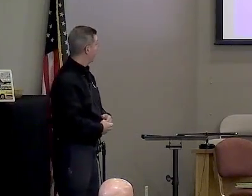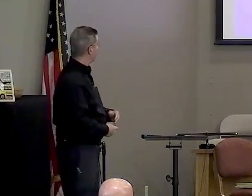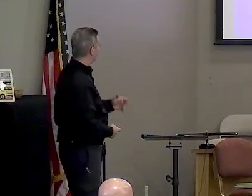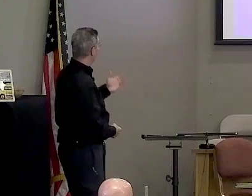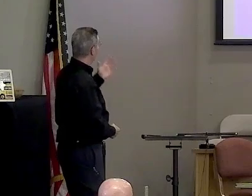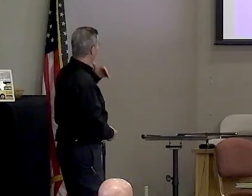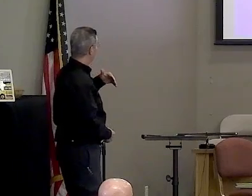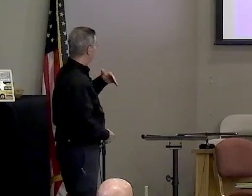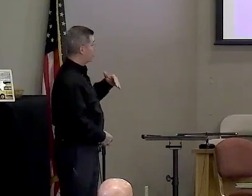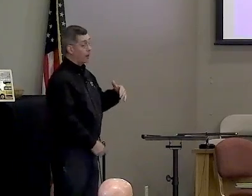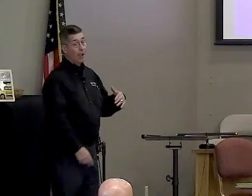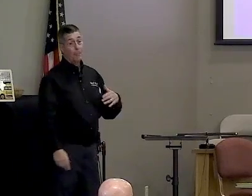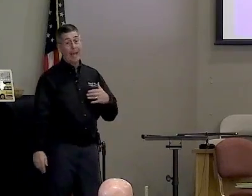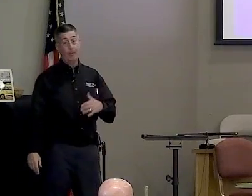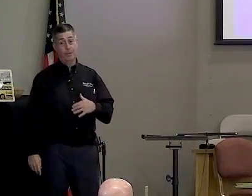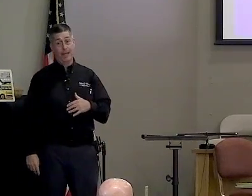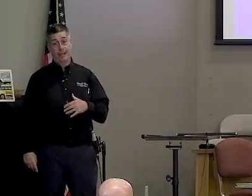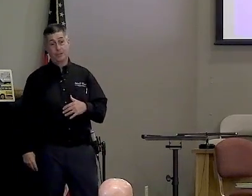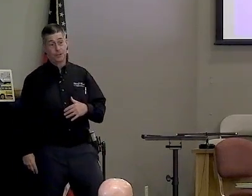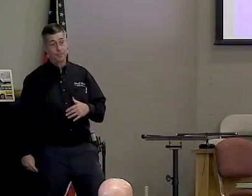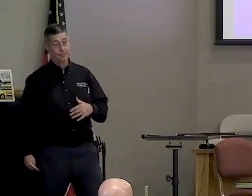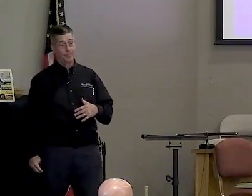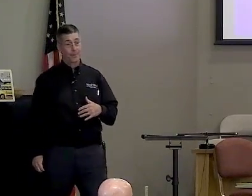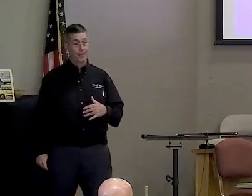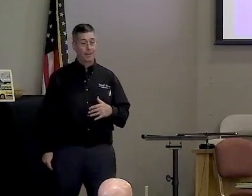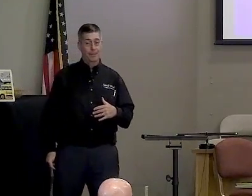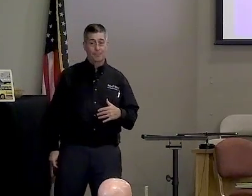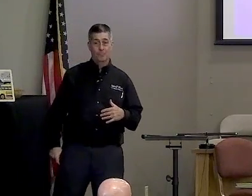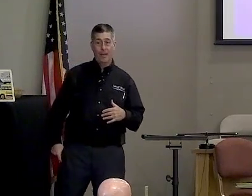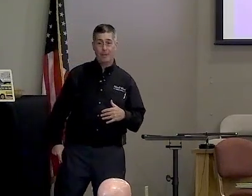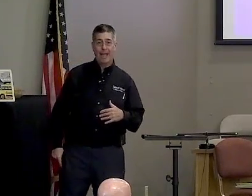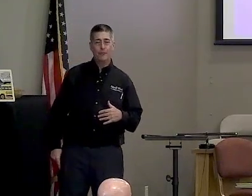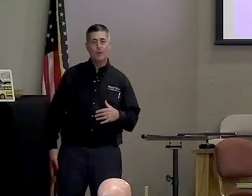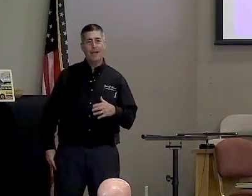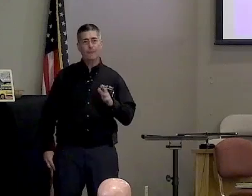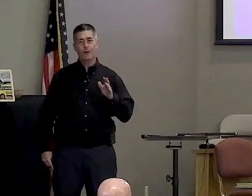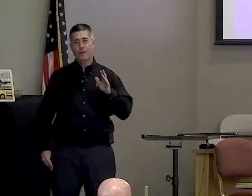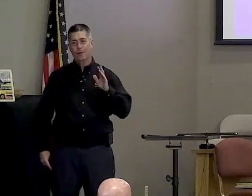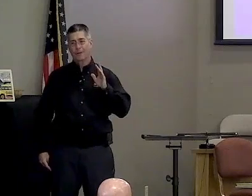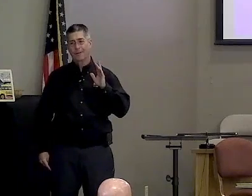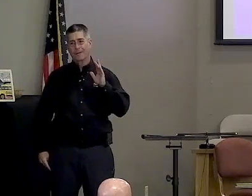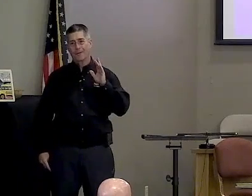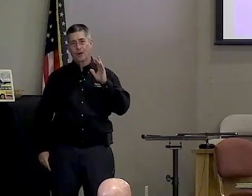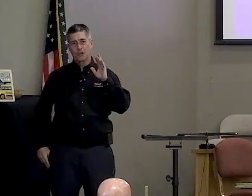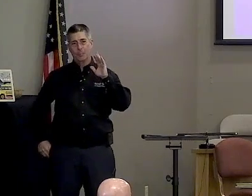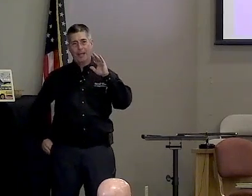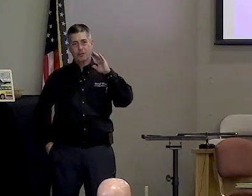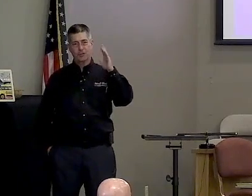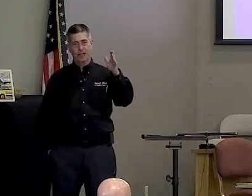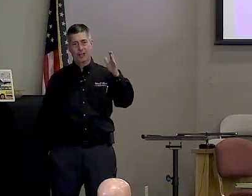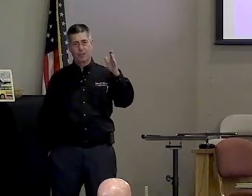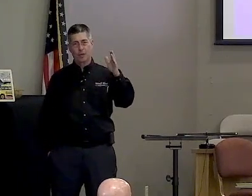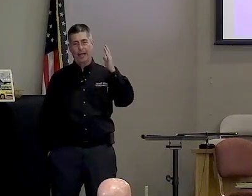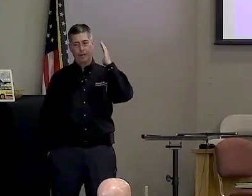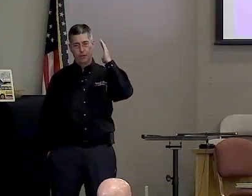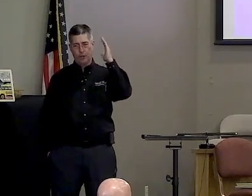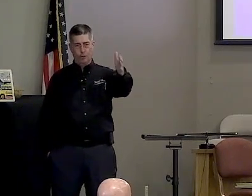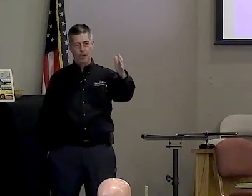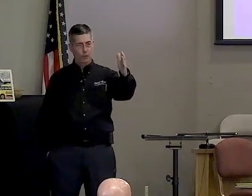So, deaf culture. Bible knowledge. Have you ever heard your pastor say something you had no clue what he